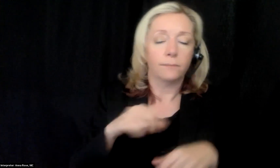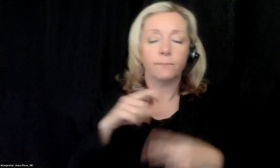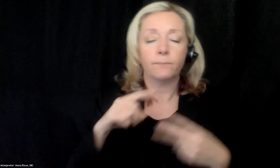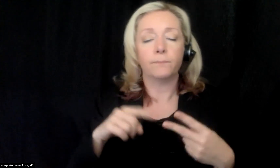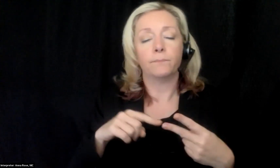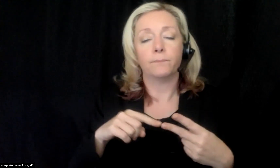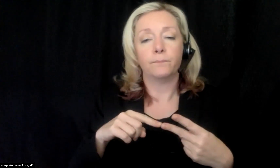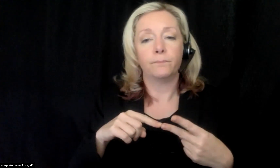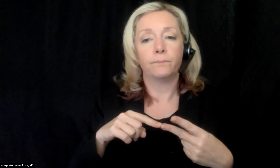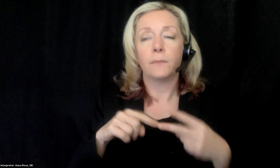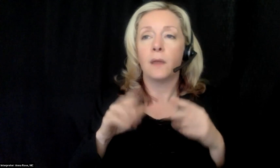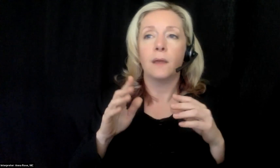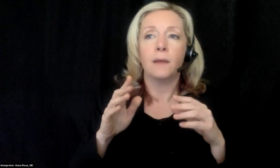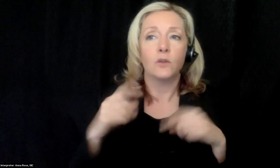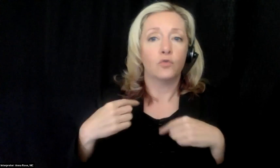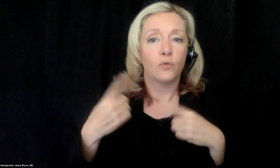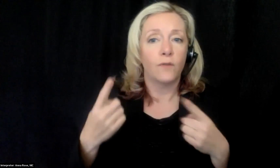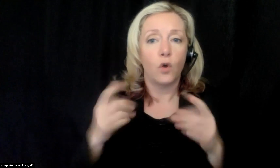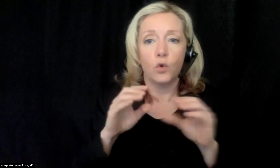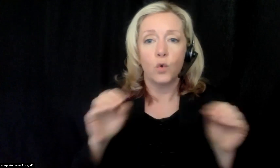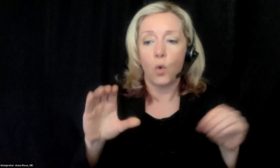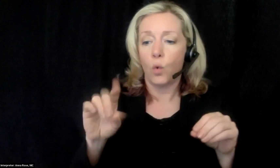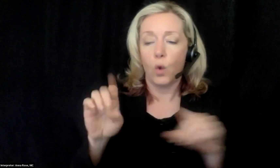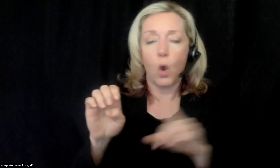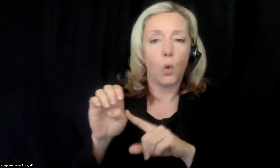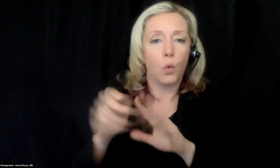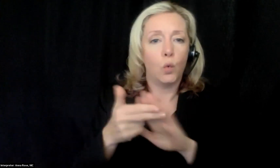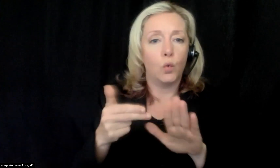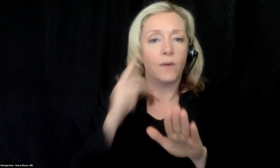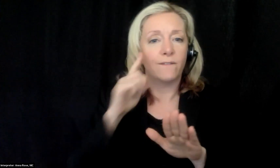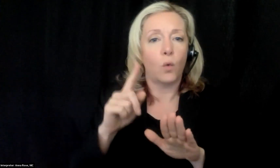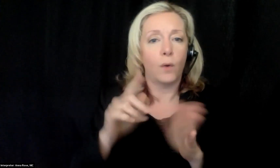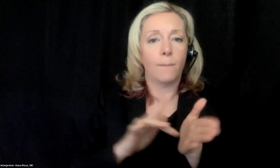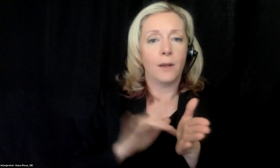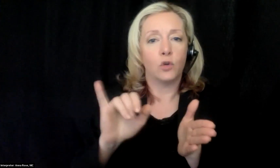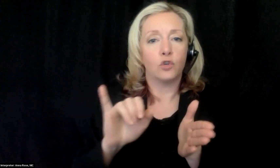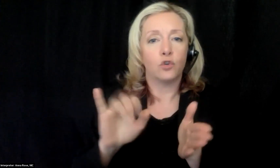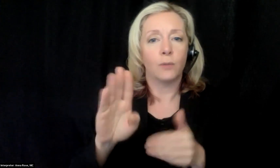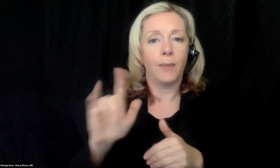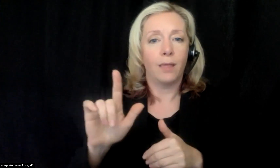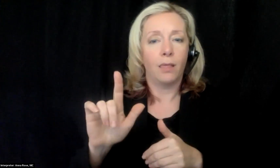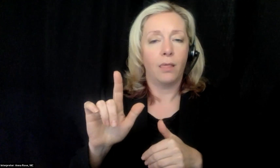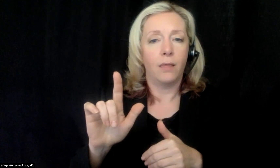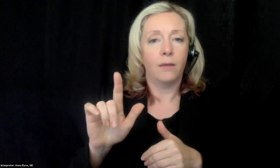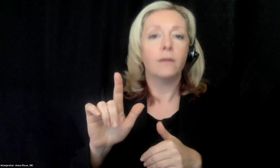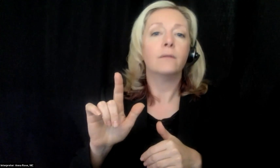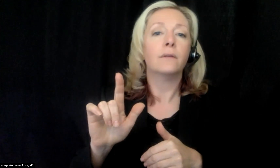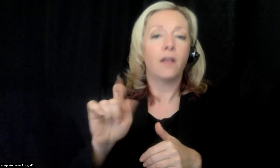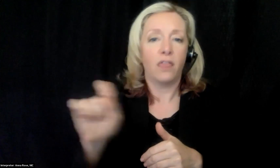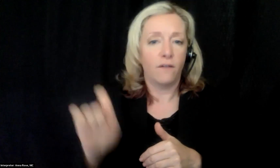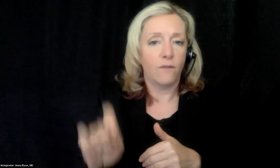two, there's no code for that in medical billing, and therefore, again, it's not